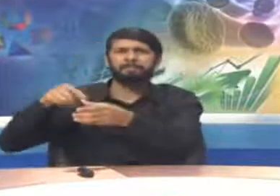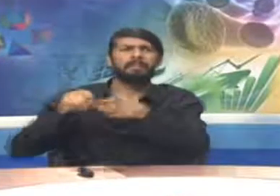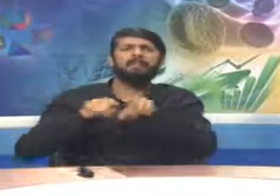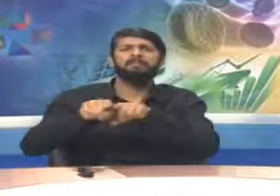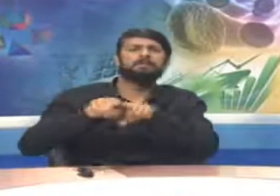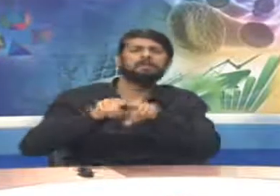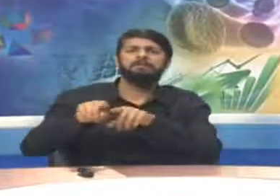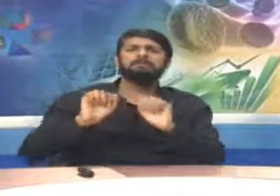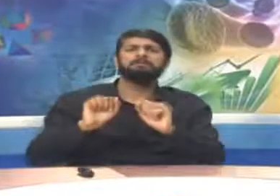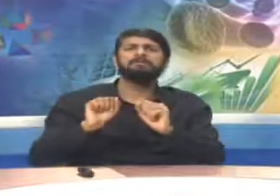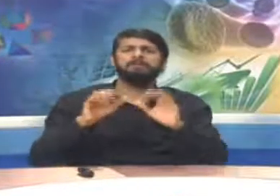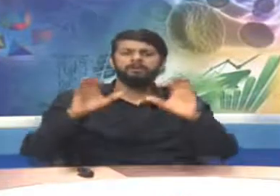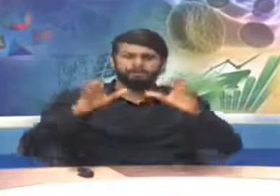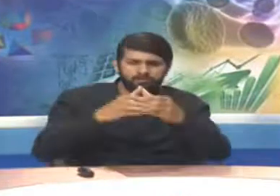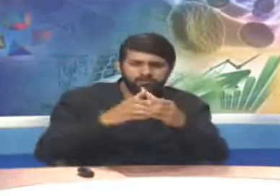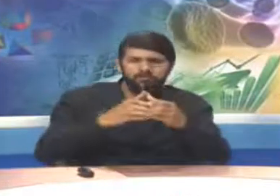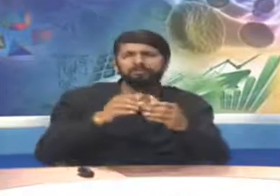theory of class struggle,